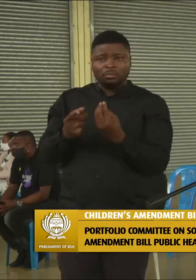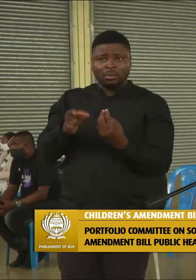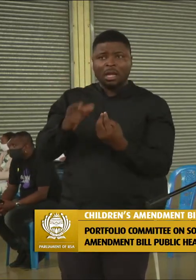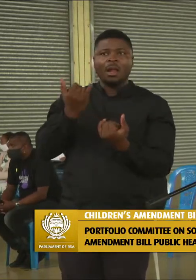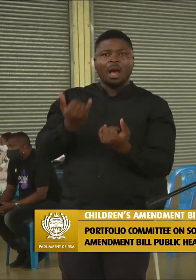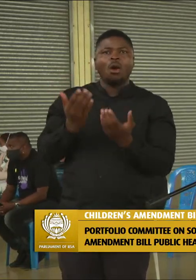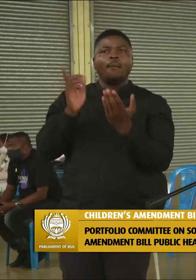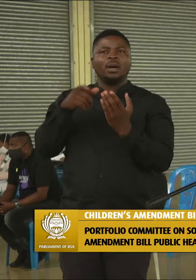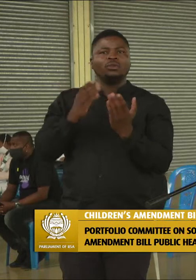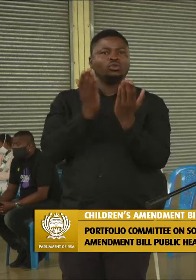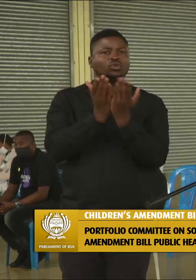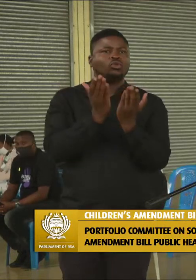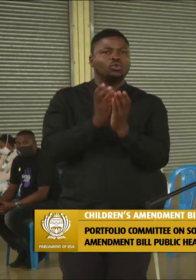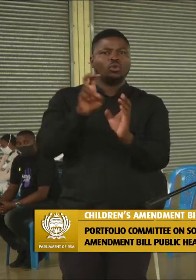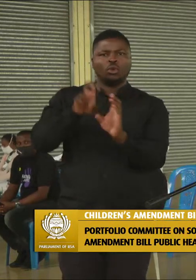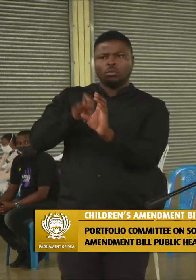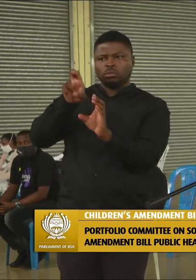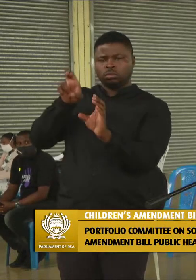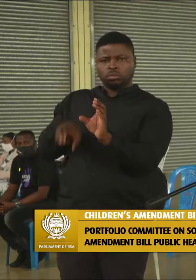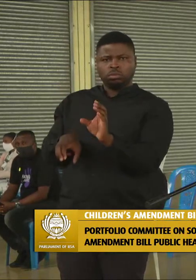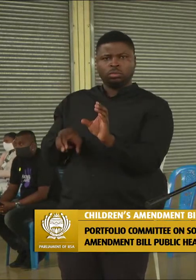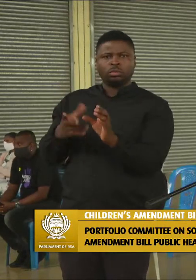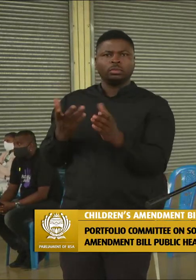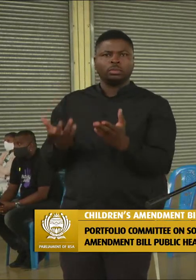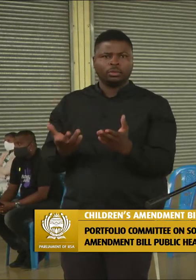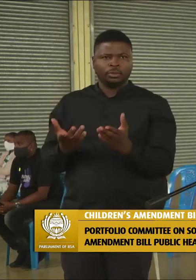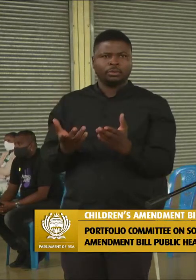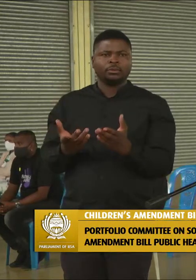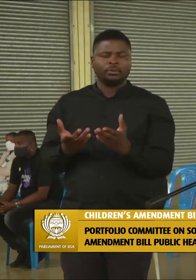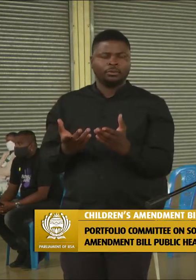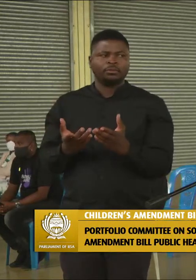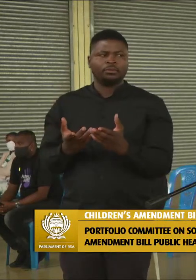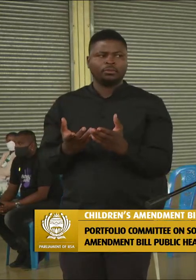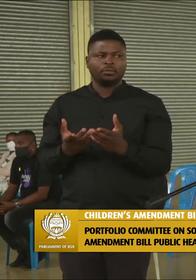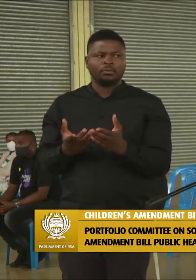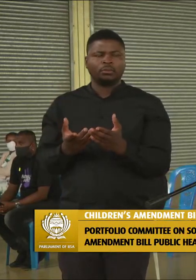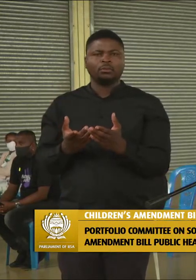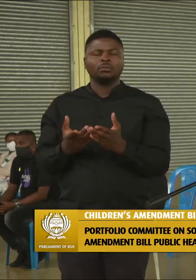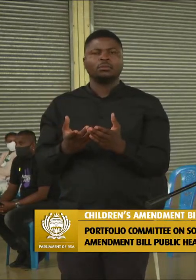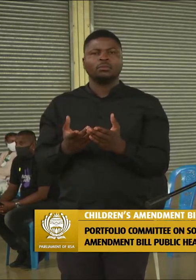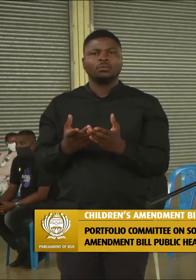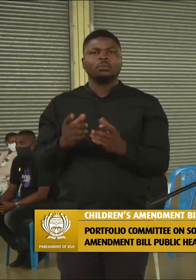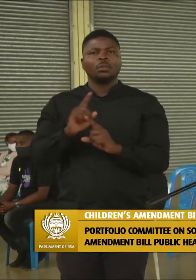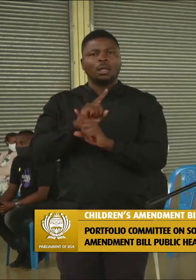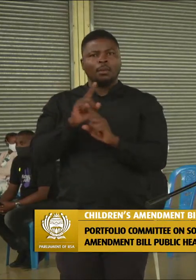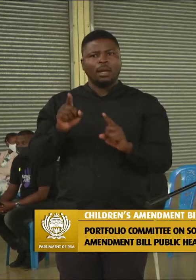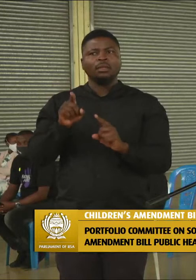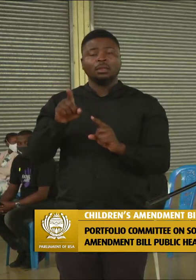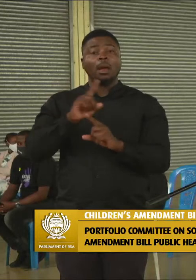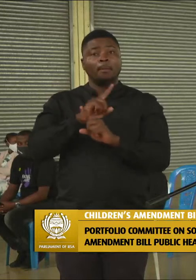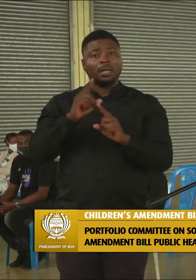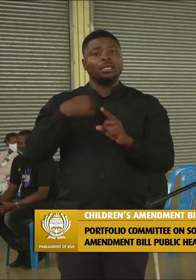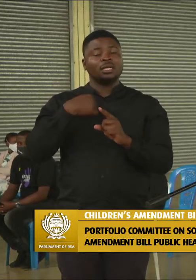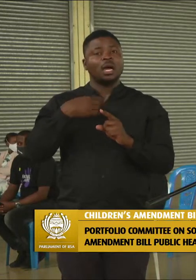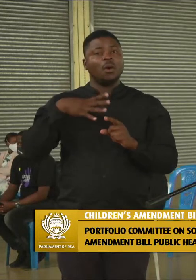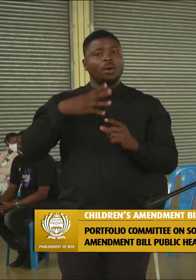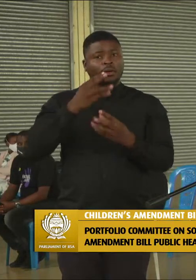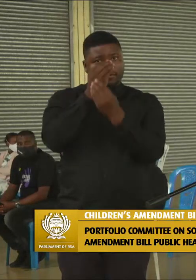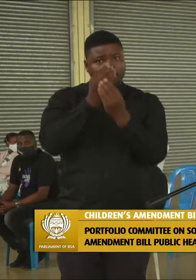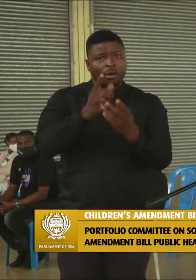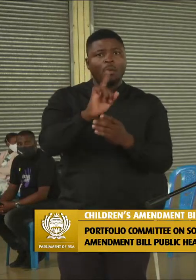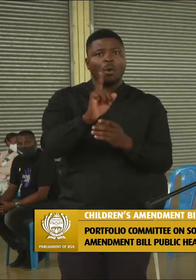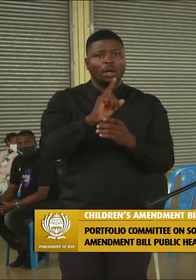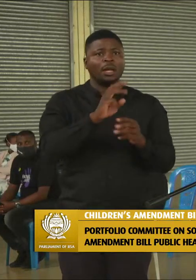wagcina umntwana ehlale lapho kulelo khaya ahlukunyezwa kulona okwami engifuna ukuphakamisa ukuthi ama-role